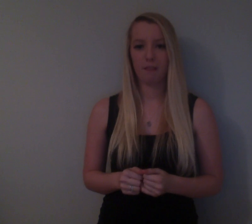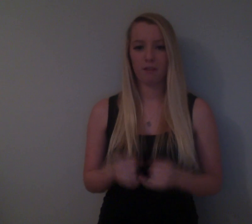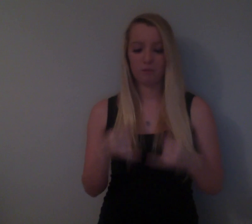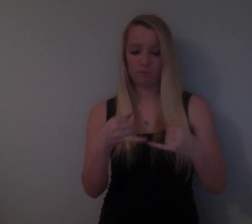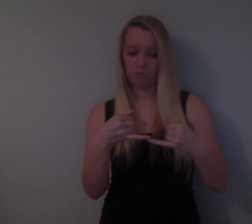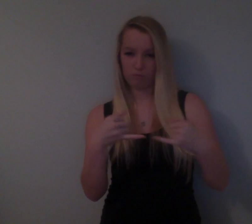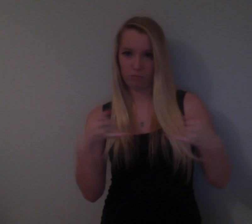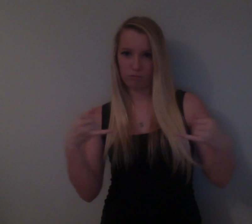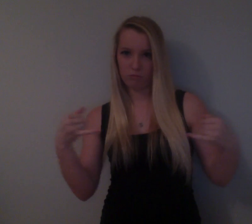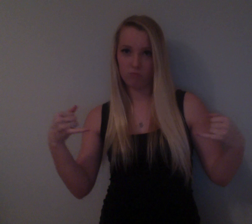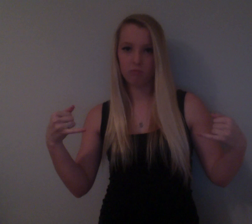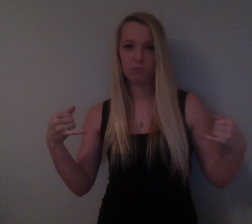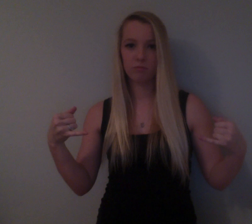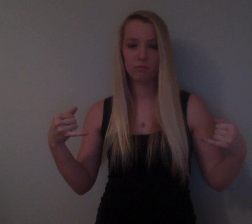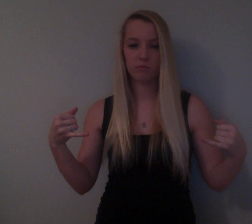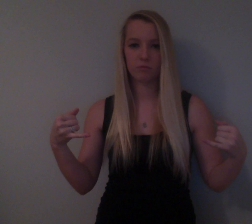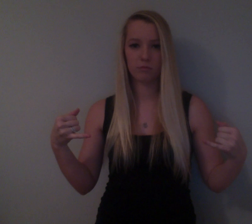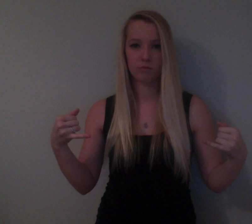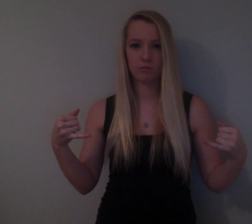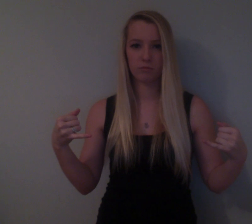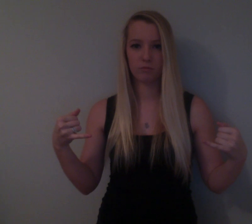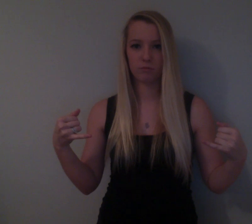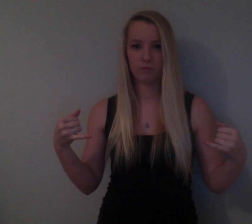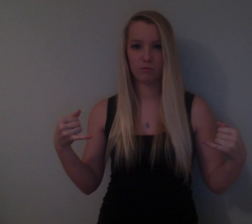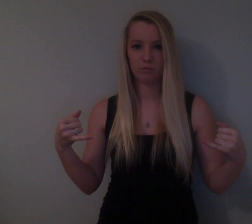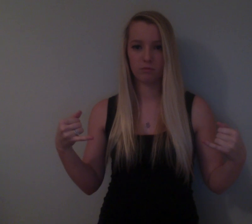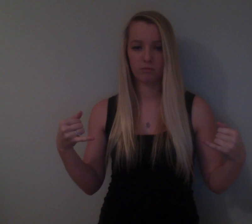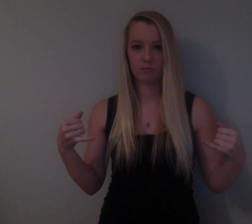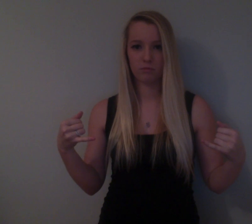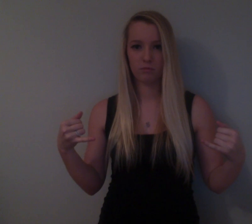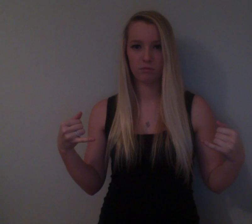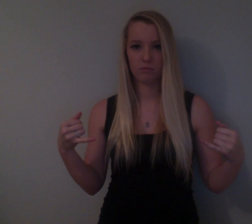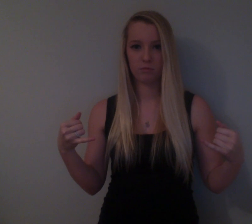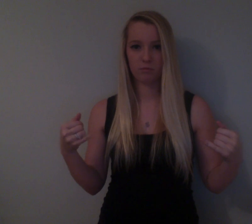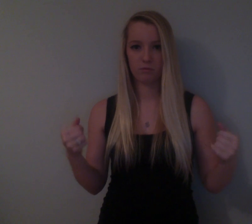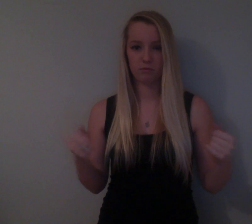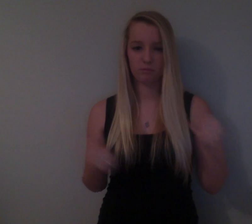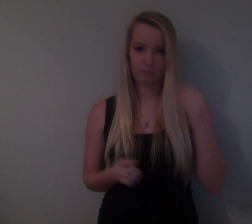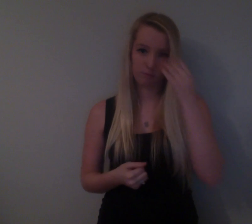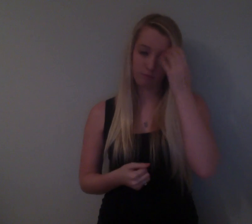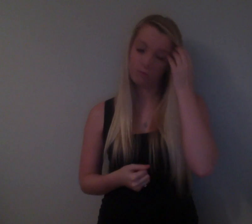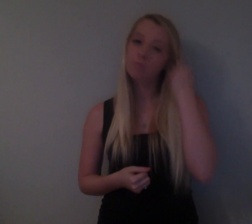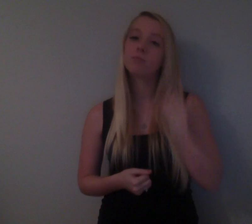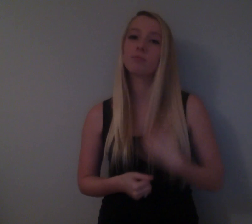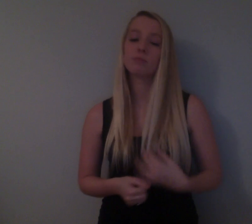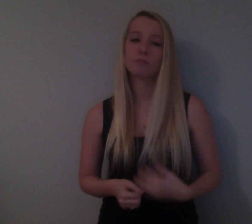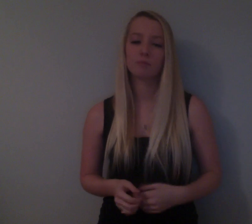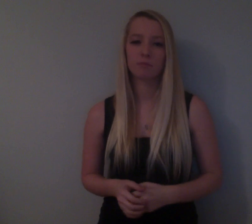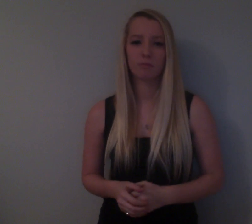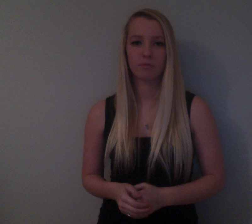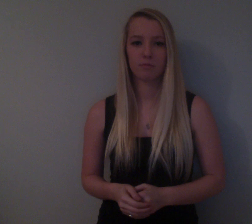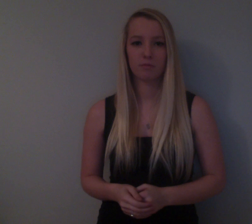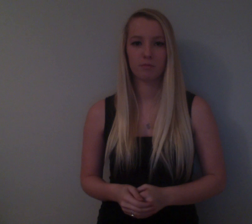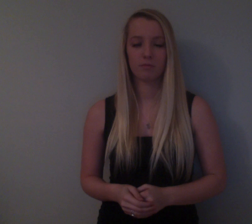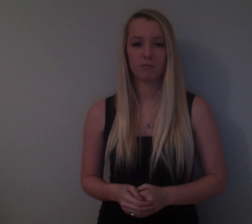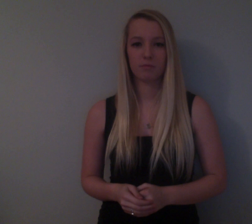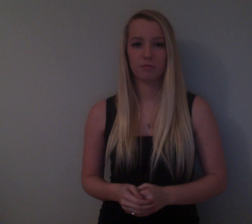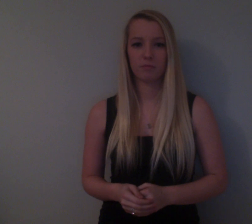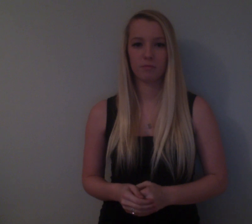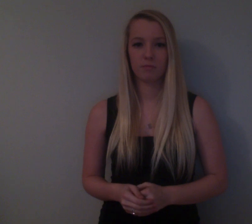amazing. Let's see. Oh, yeah, look at that. Okay, so that's a nice looking line. I'm